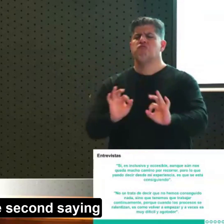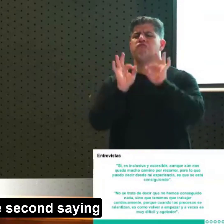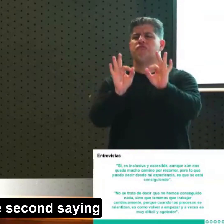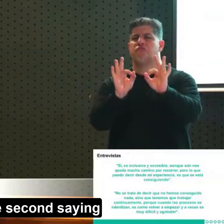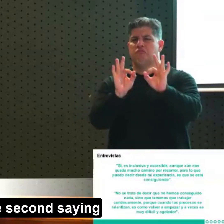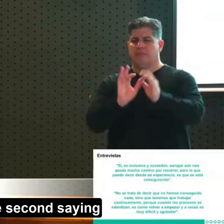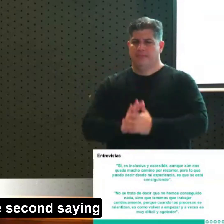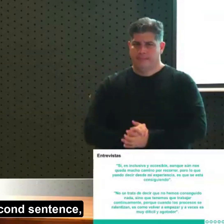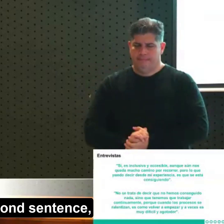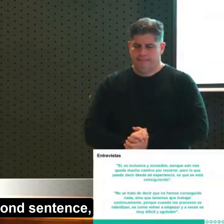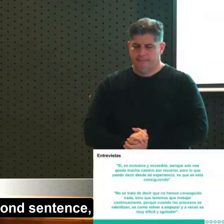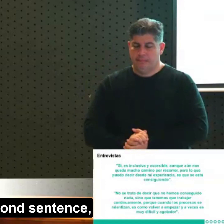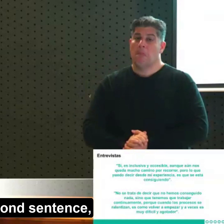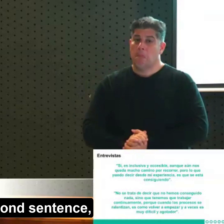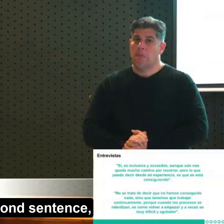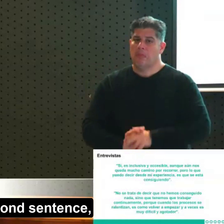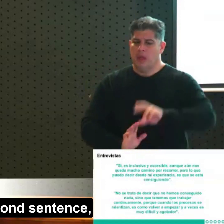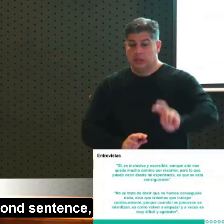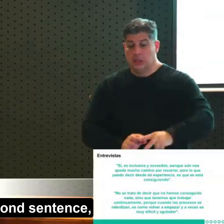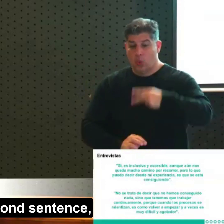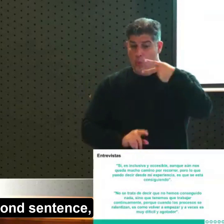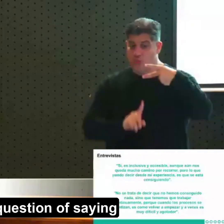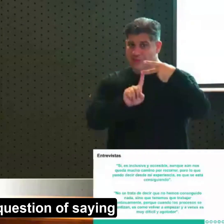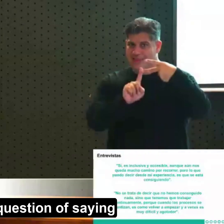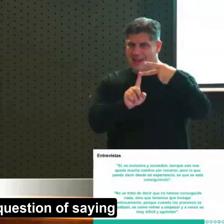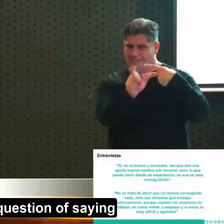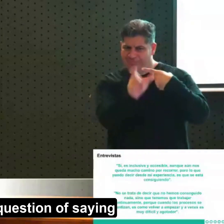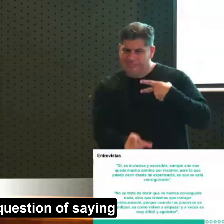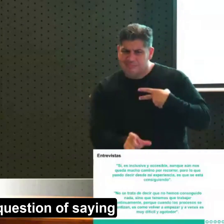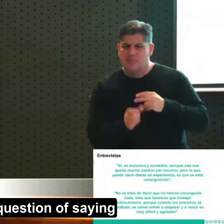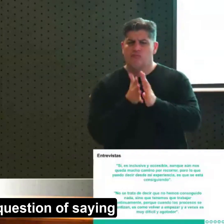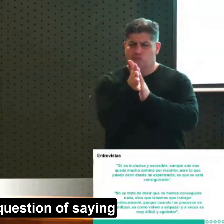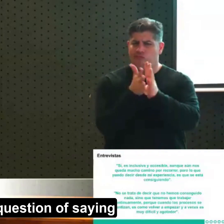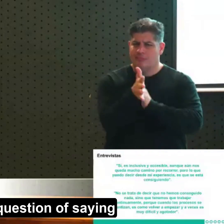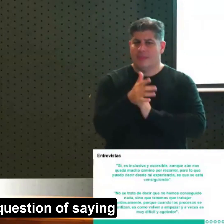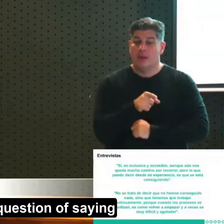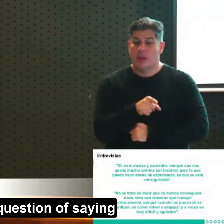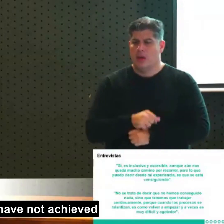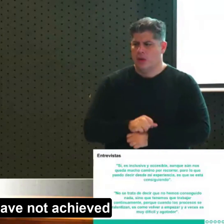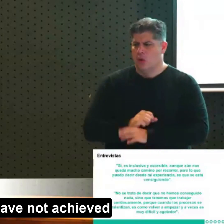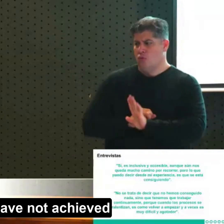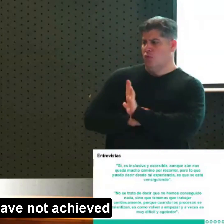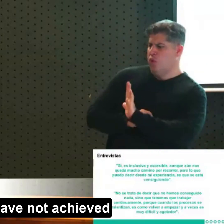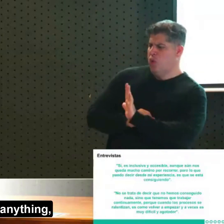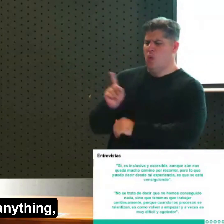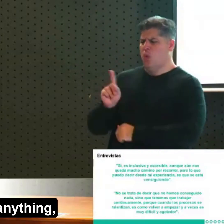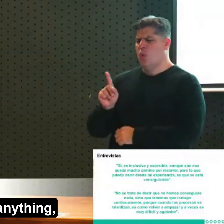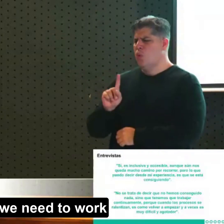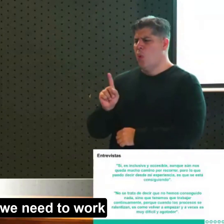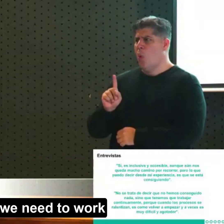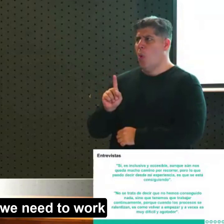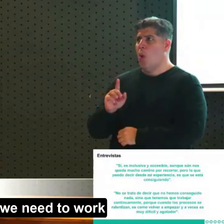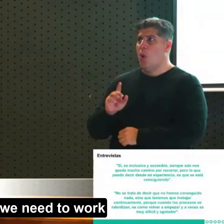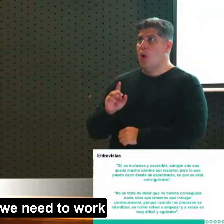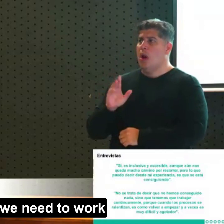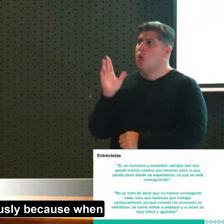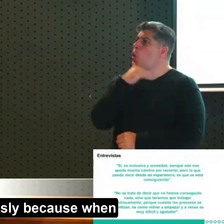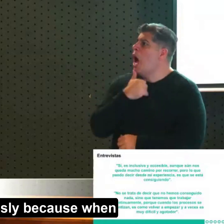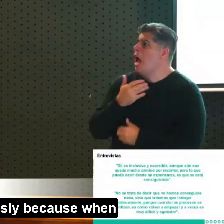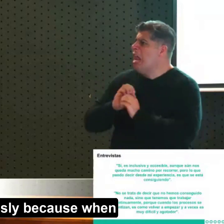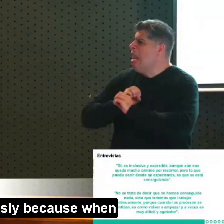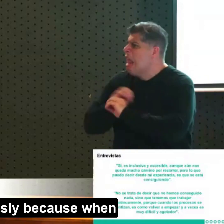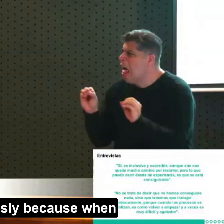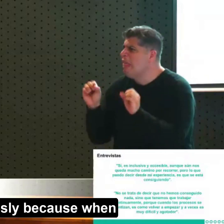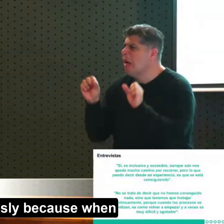And the second saying or sentence, it's not a question of saying that we have not achieved anything, but that we need to